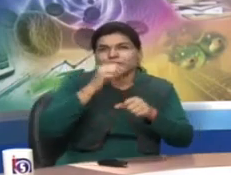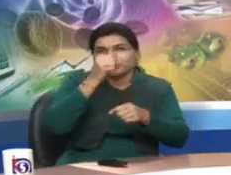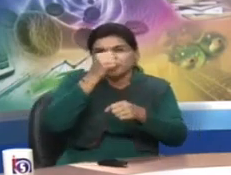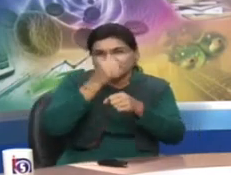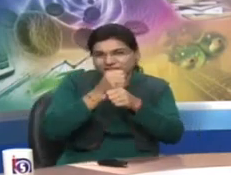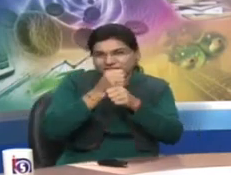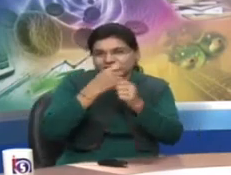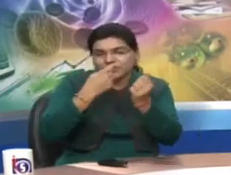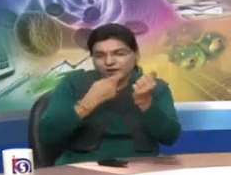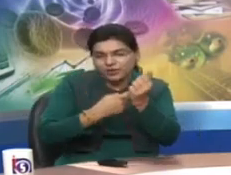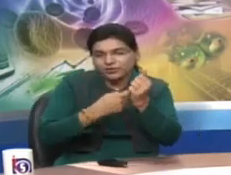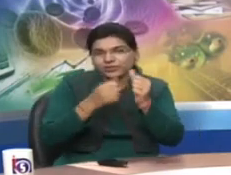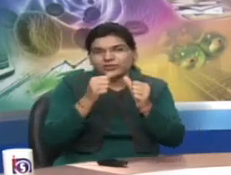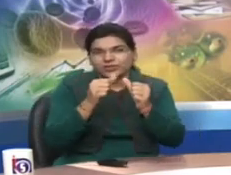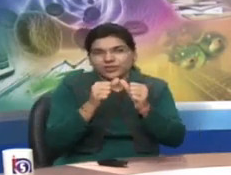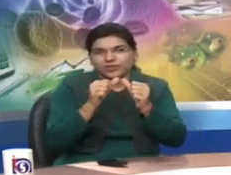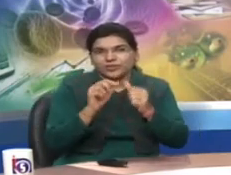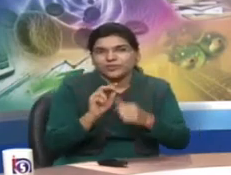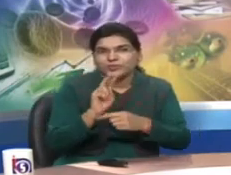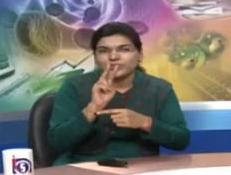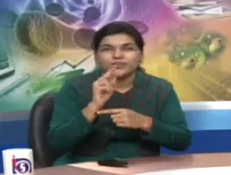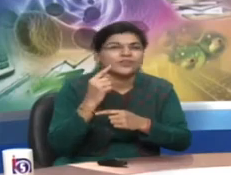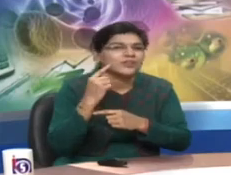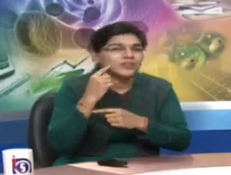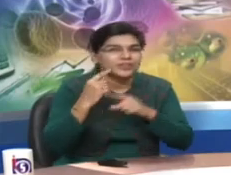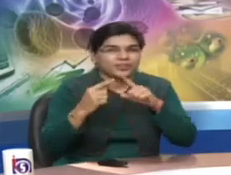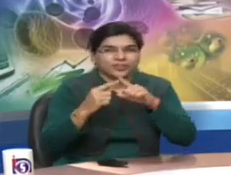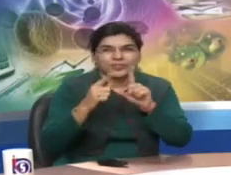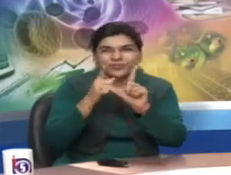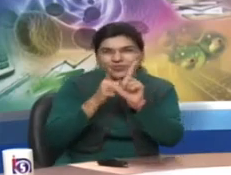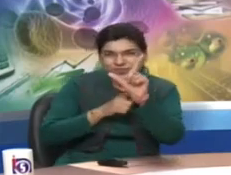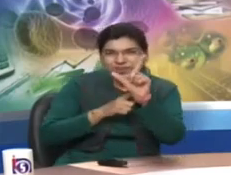so the son is mentioning about Newton's law of gravity.